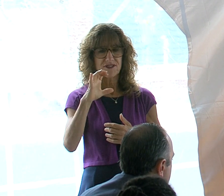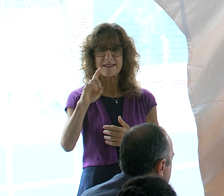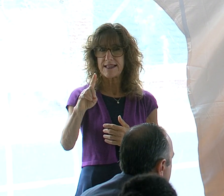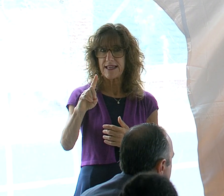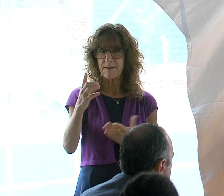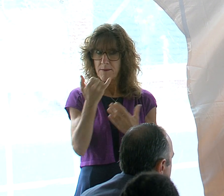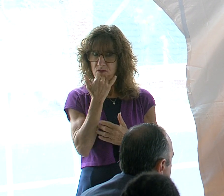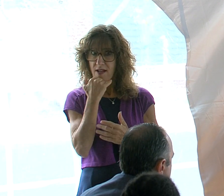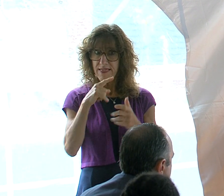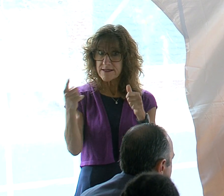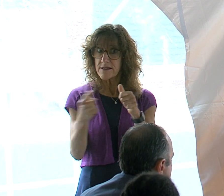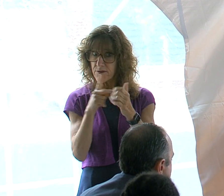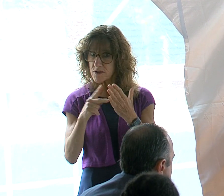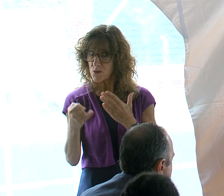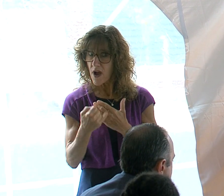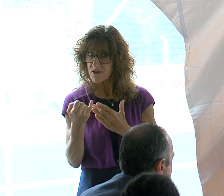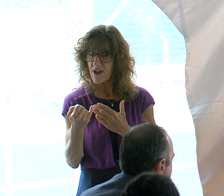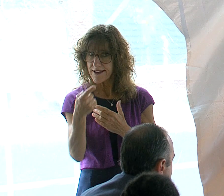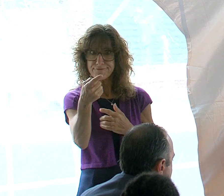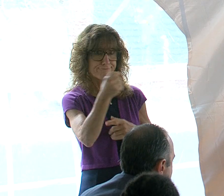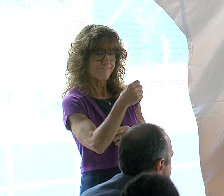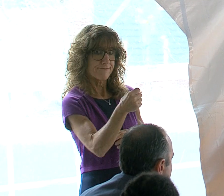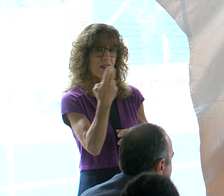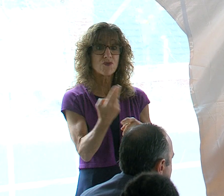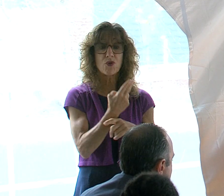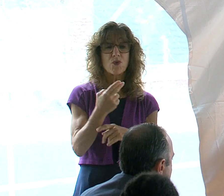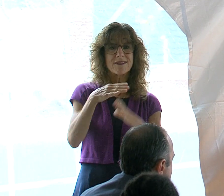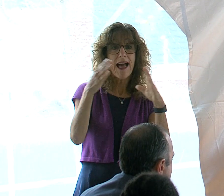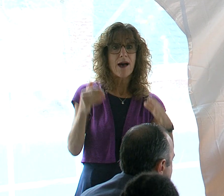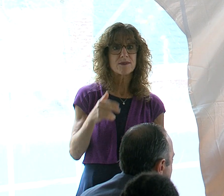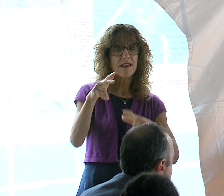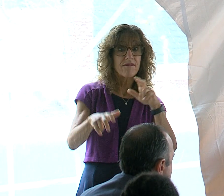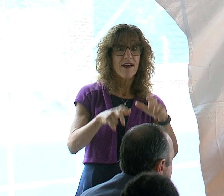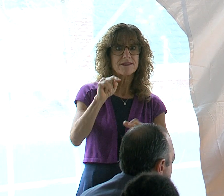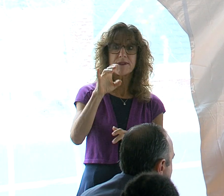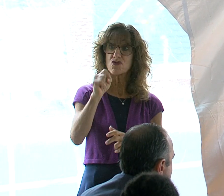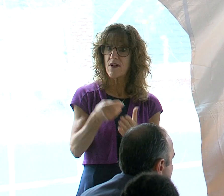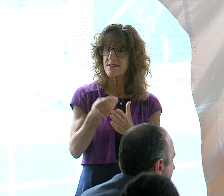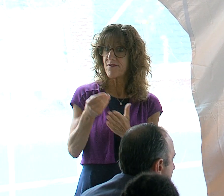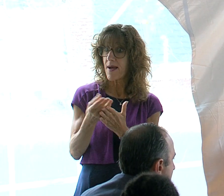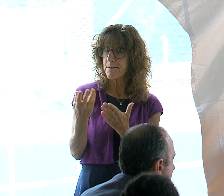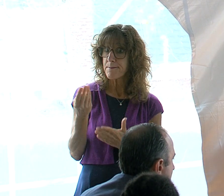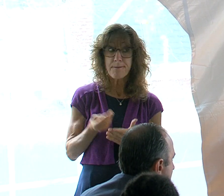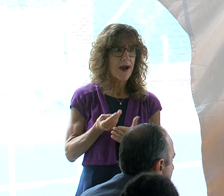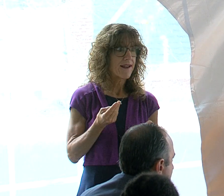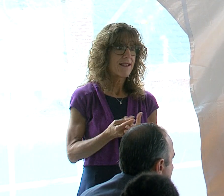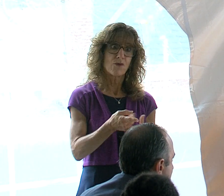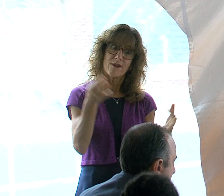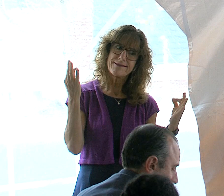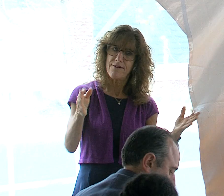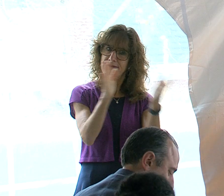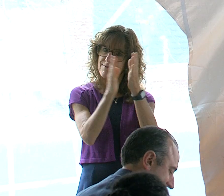is the first project to utilize Housing Investment Trust Fund dollars. And so let's definitely